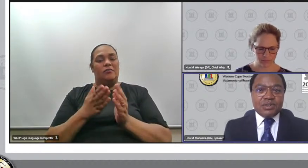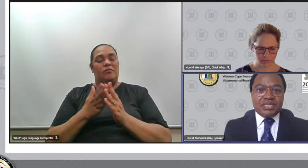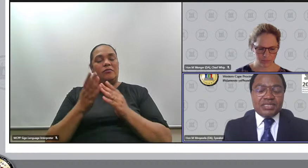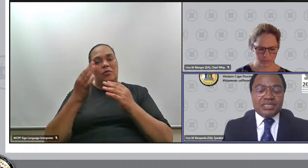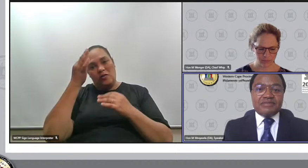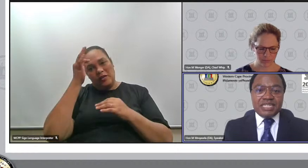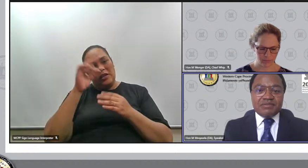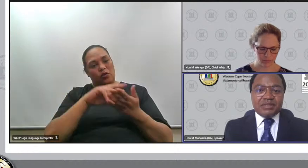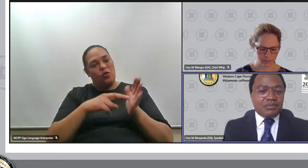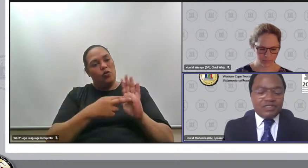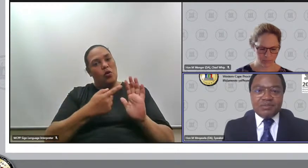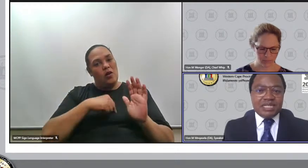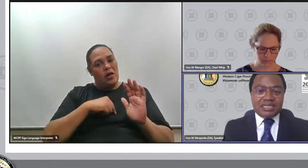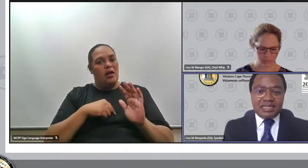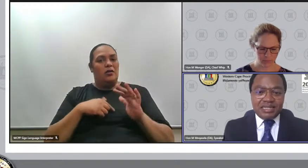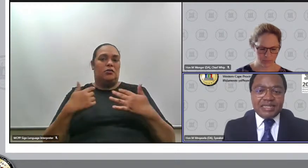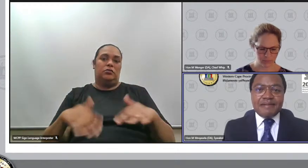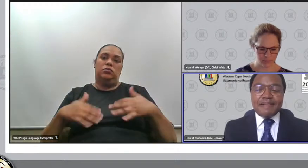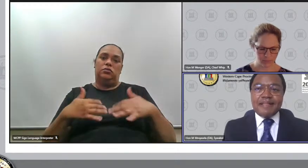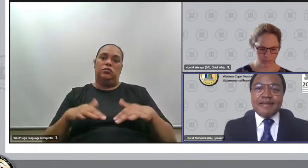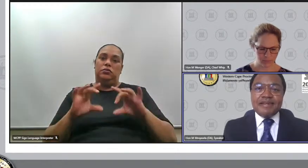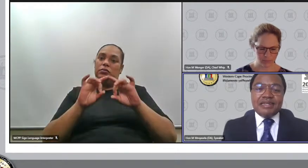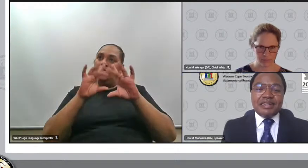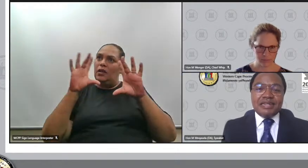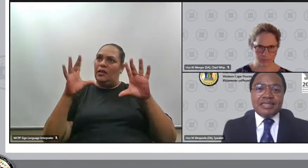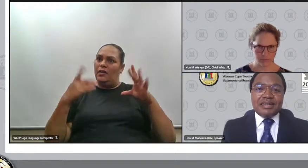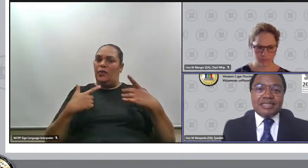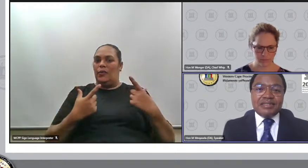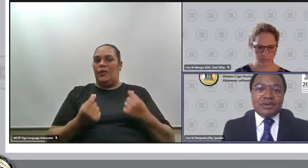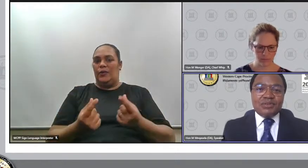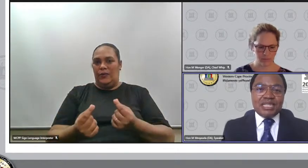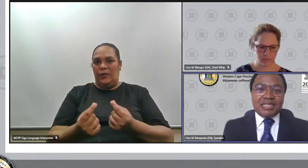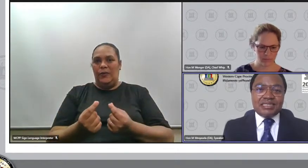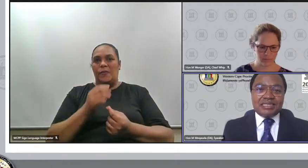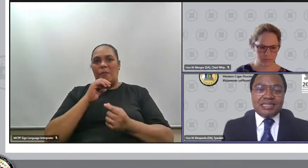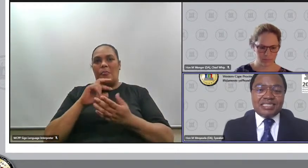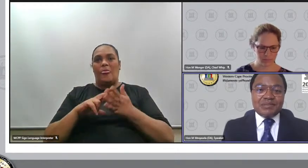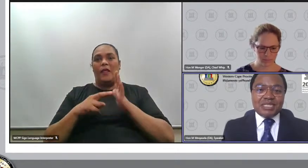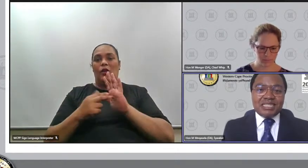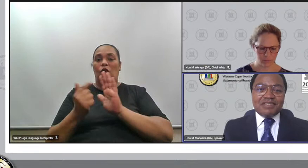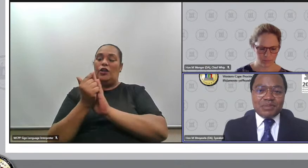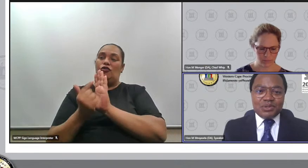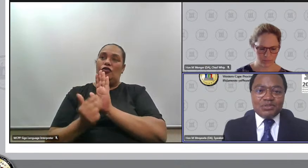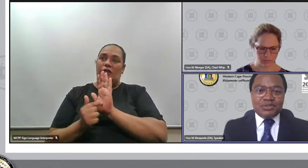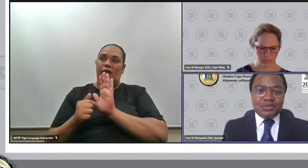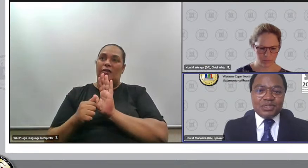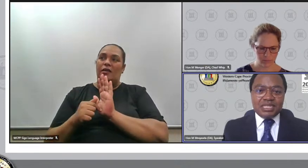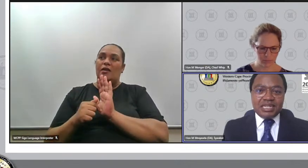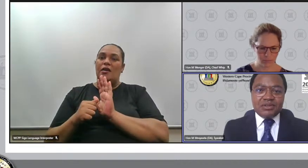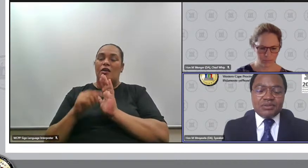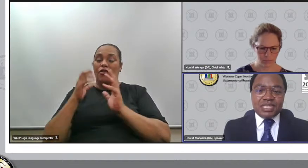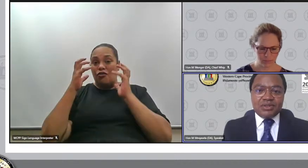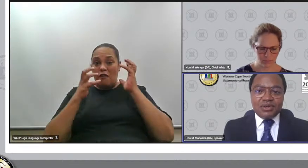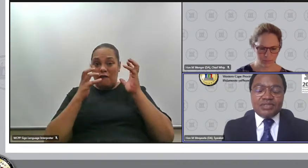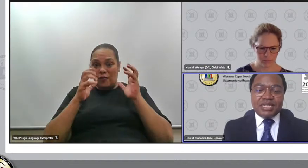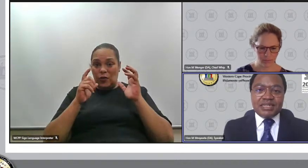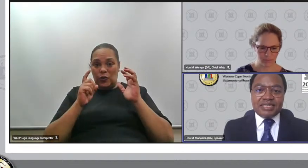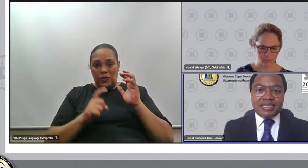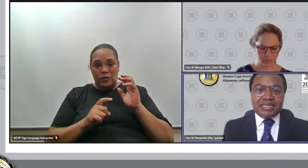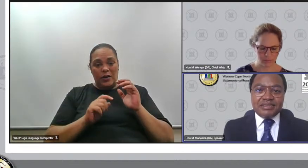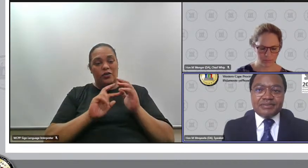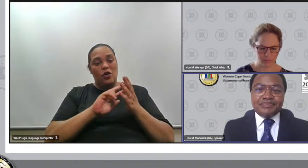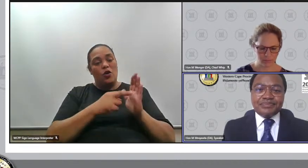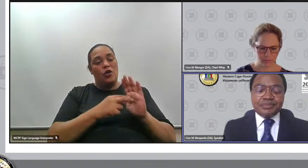our role is very, very much clear that the role of the legislature must never be confused with the role of